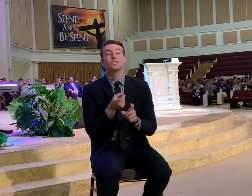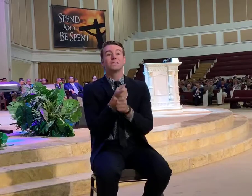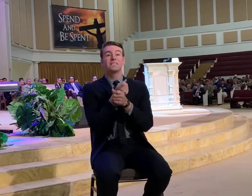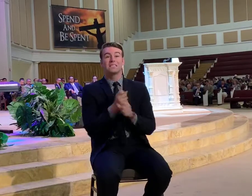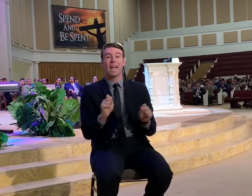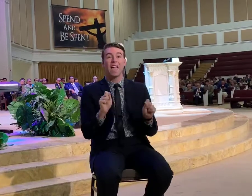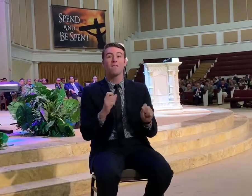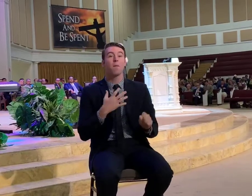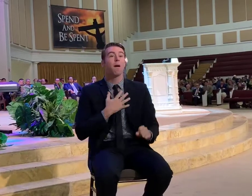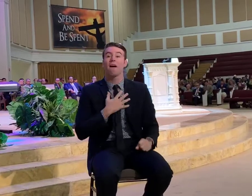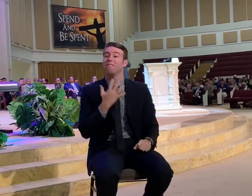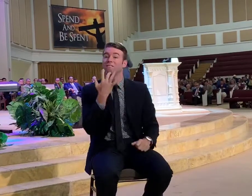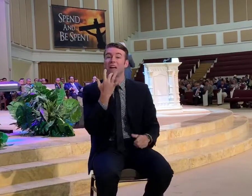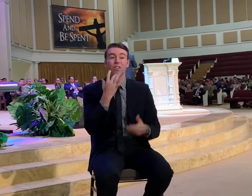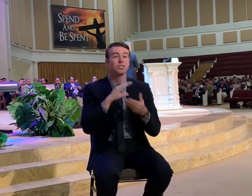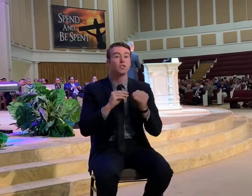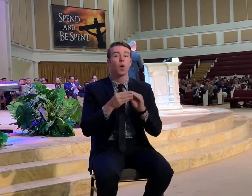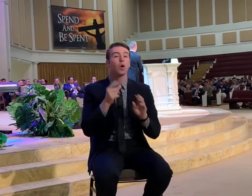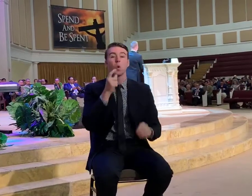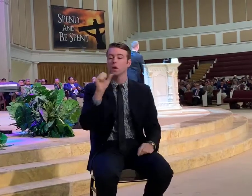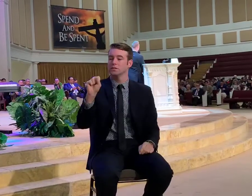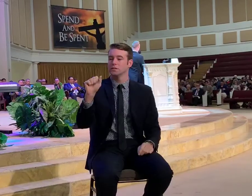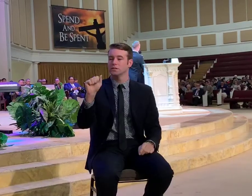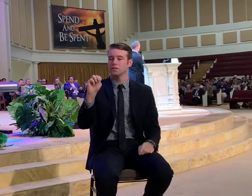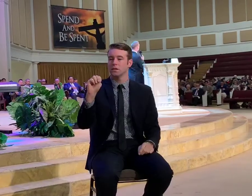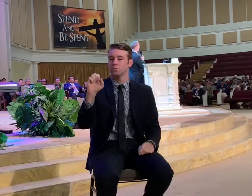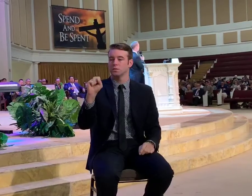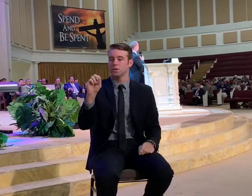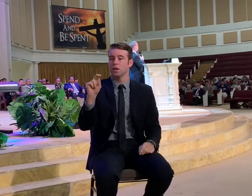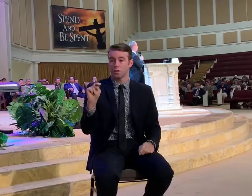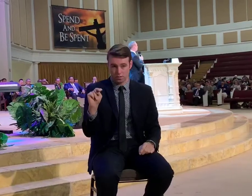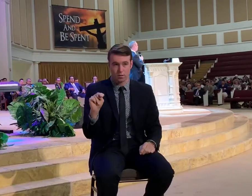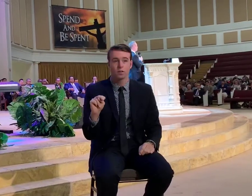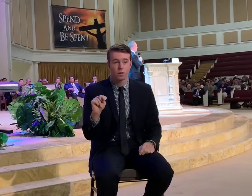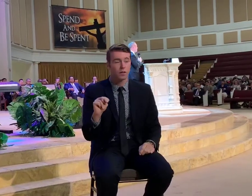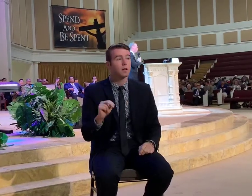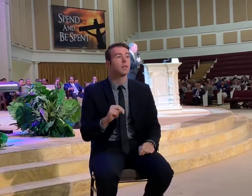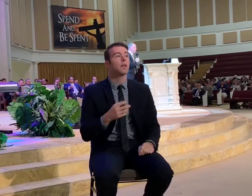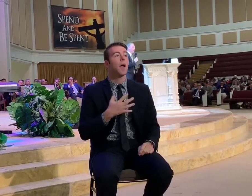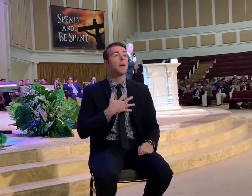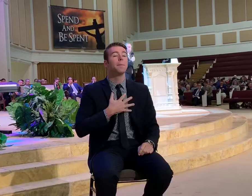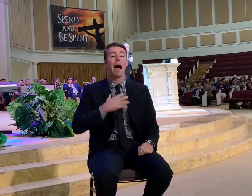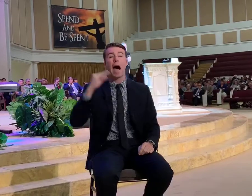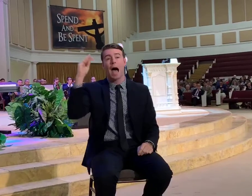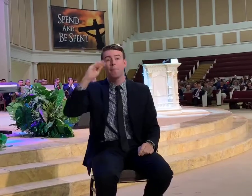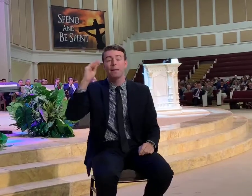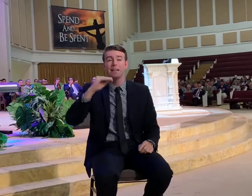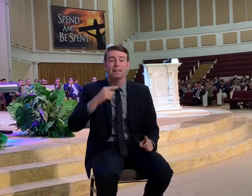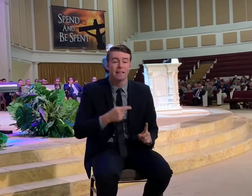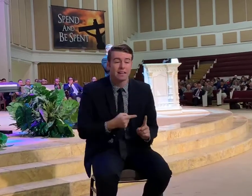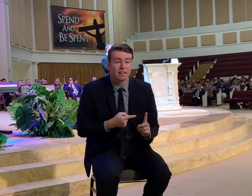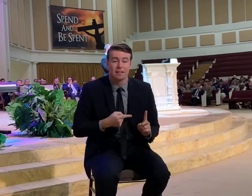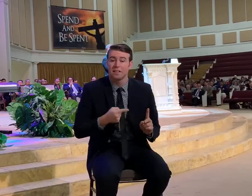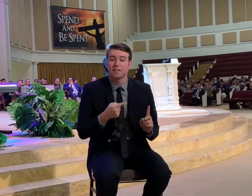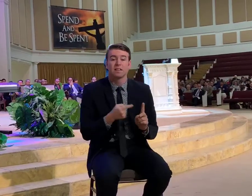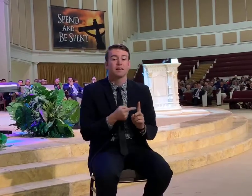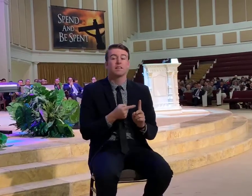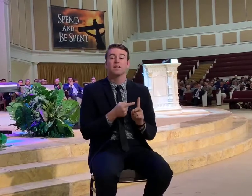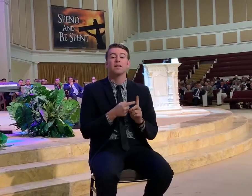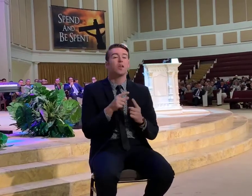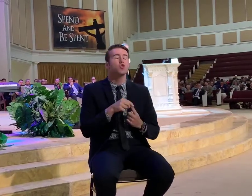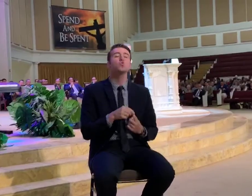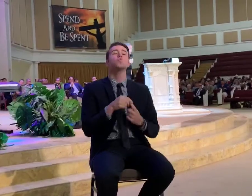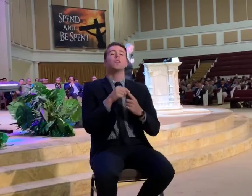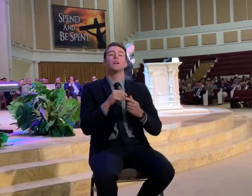stories quickly became the story of Samson. It was probably, in my opinion, one of, if not the most